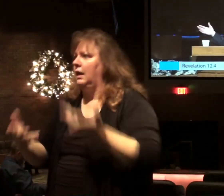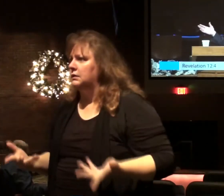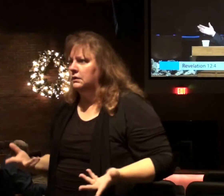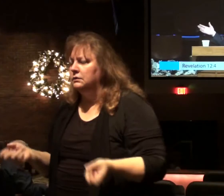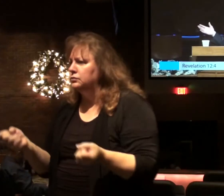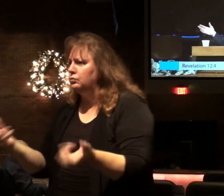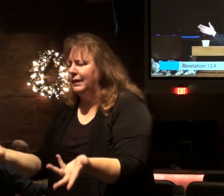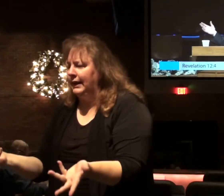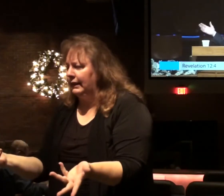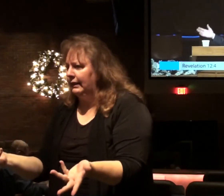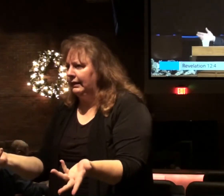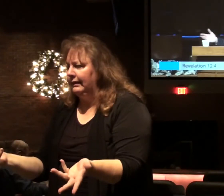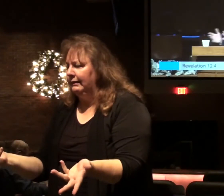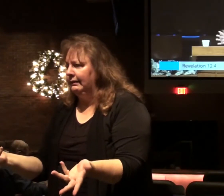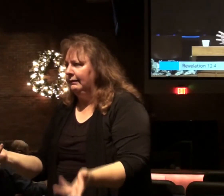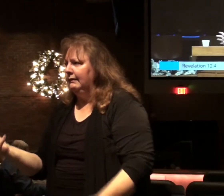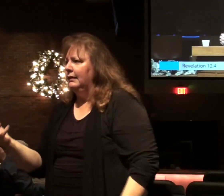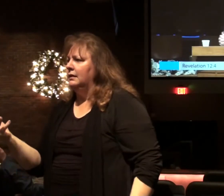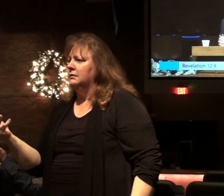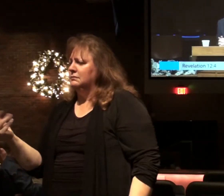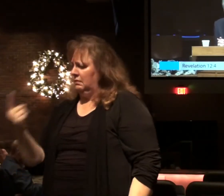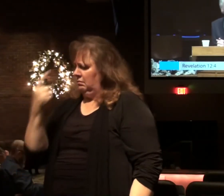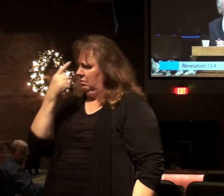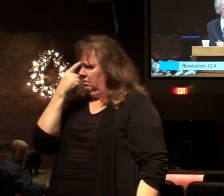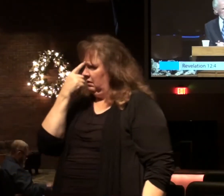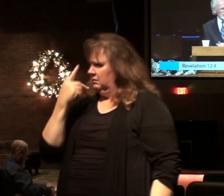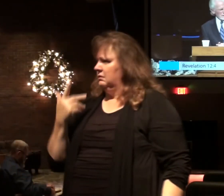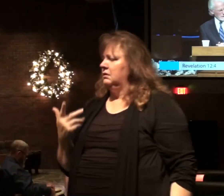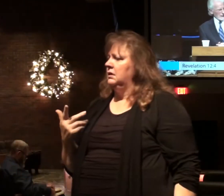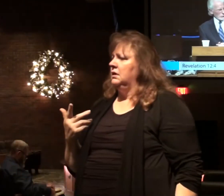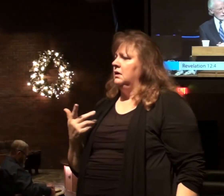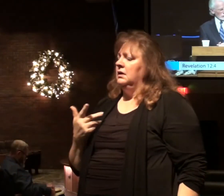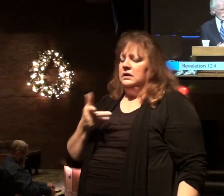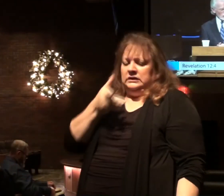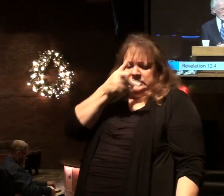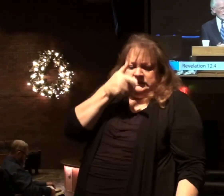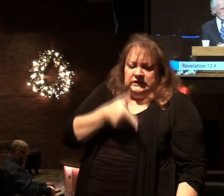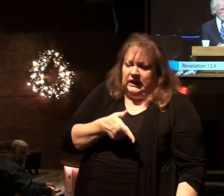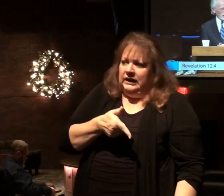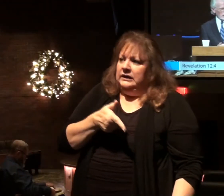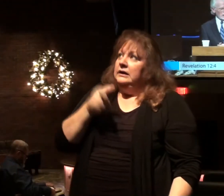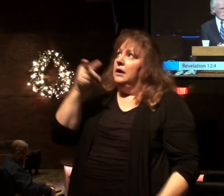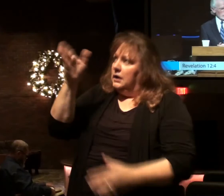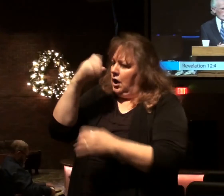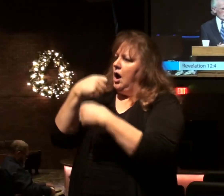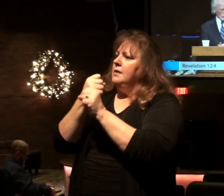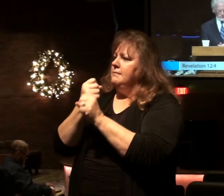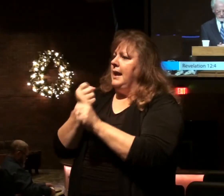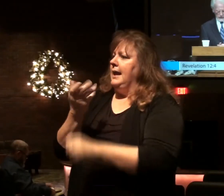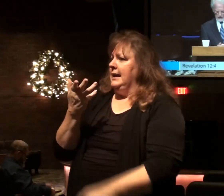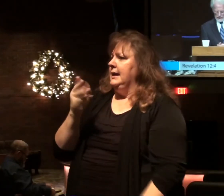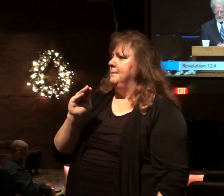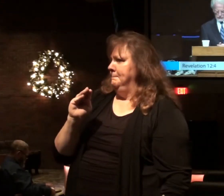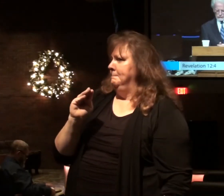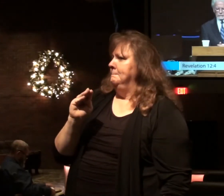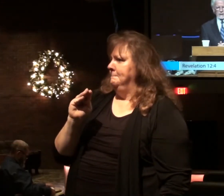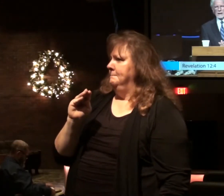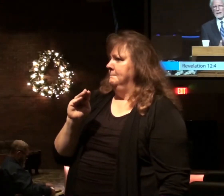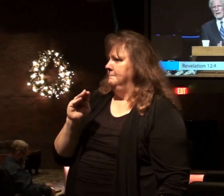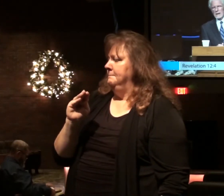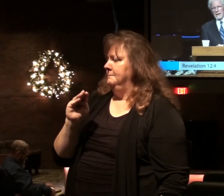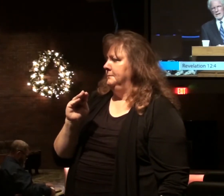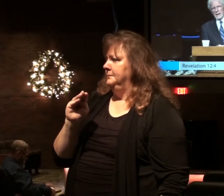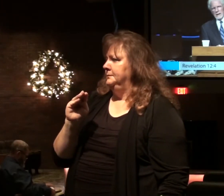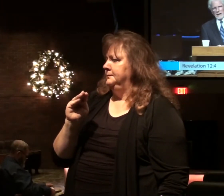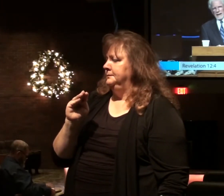I mean, well, think about it. The devil is a created being. We'll talk more about that in a future